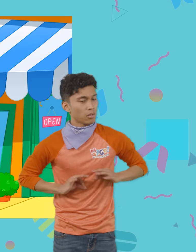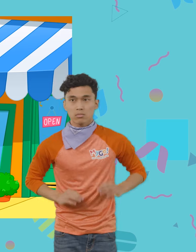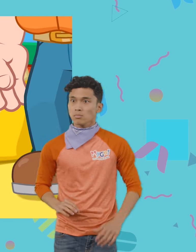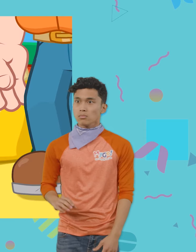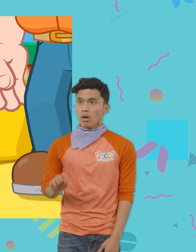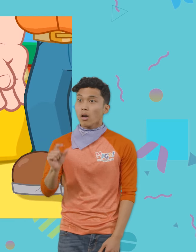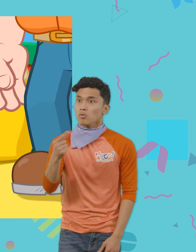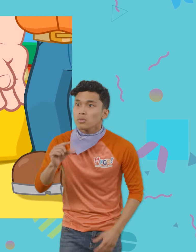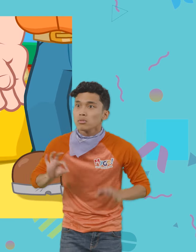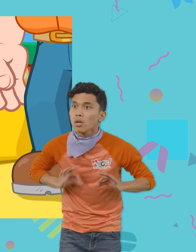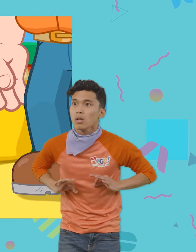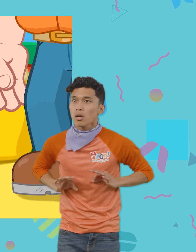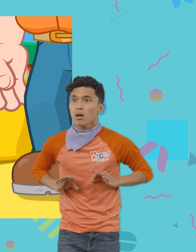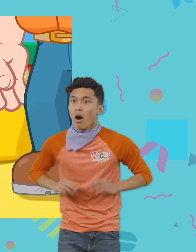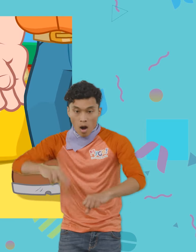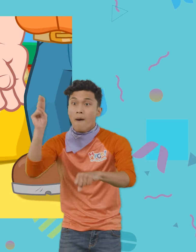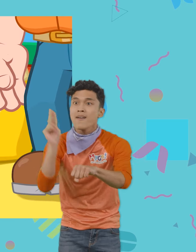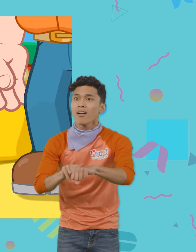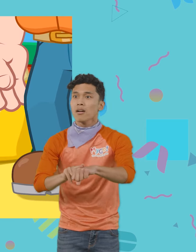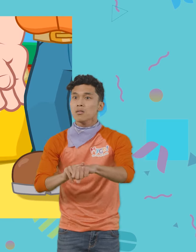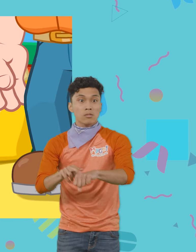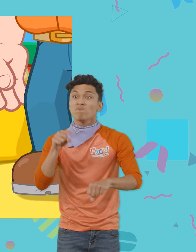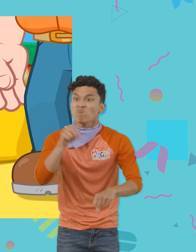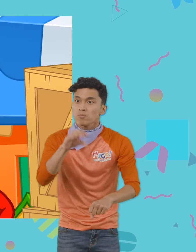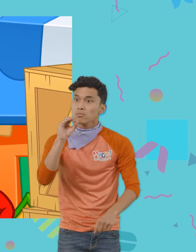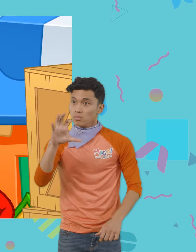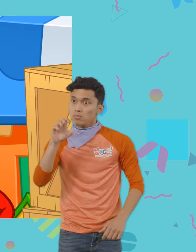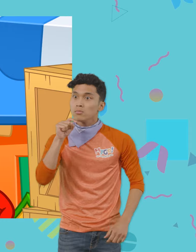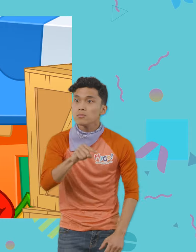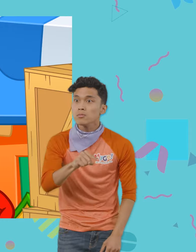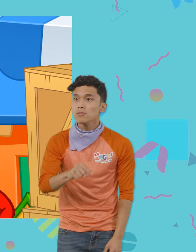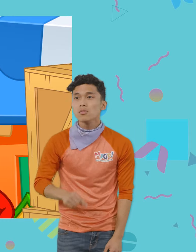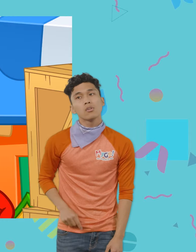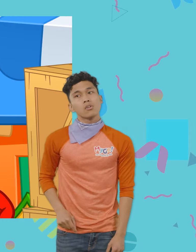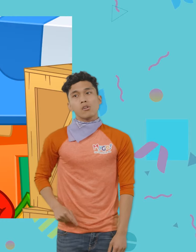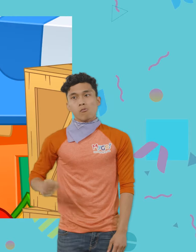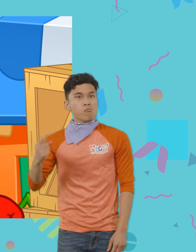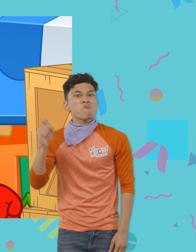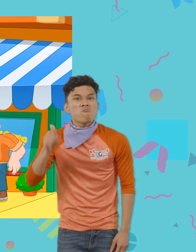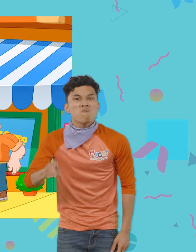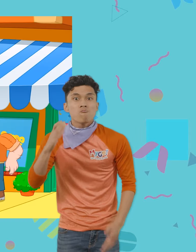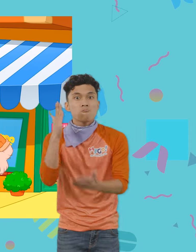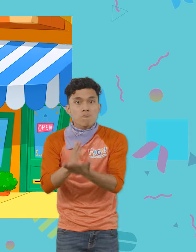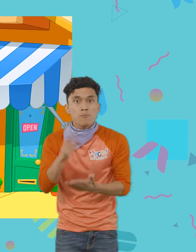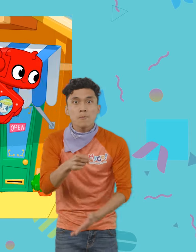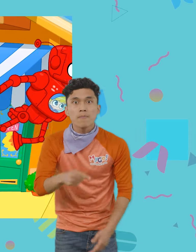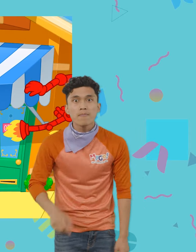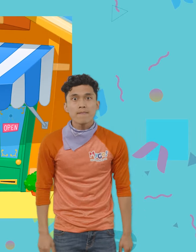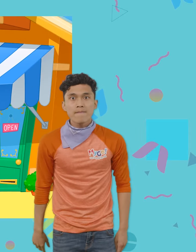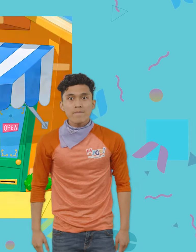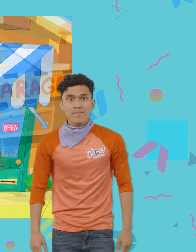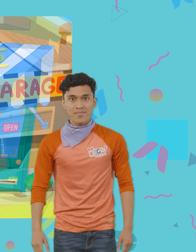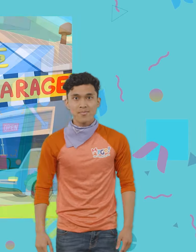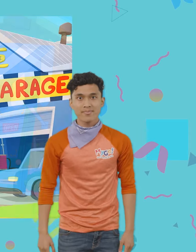Green spots? Of course! It's Orphle! We need to stop him, Morphle!